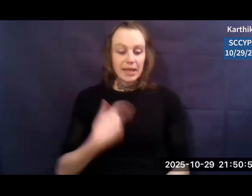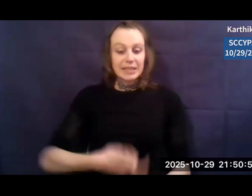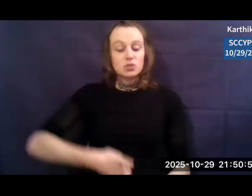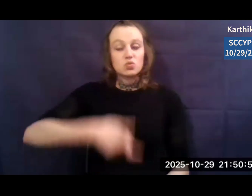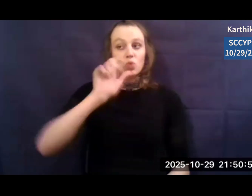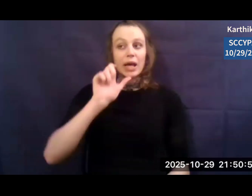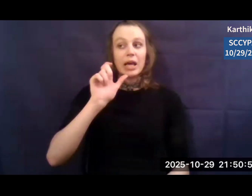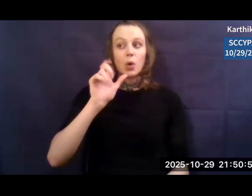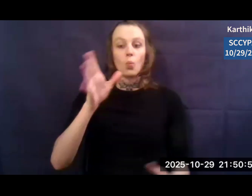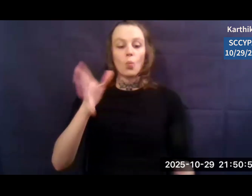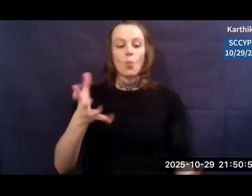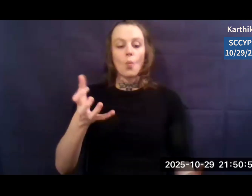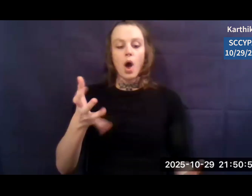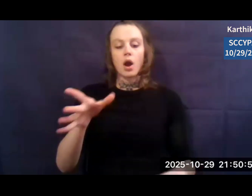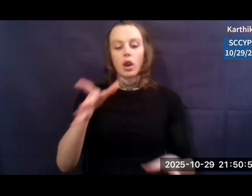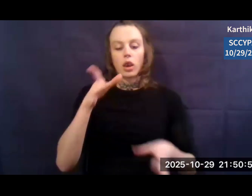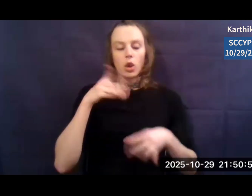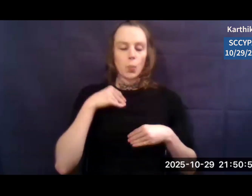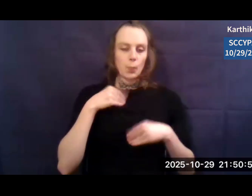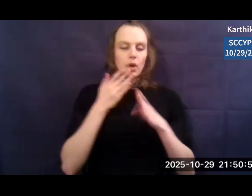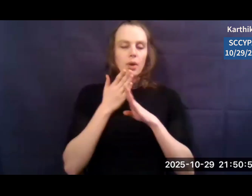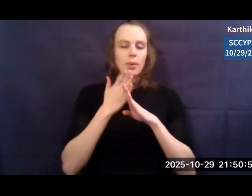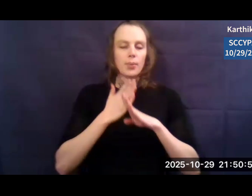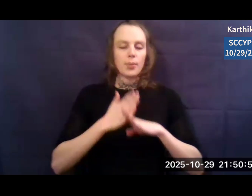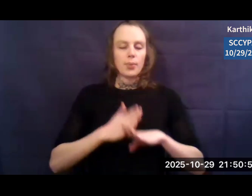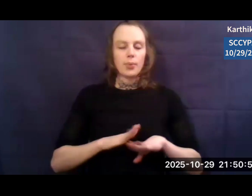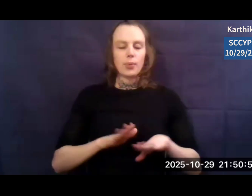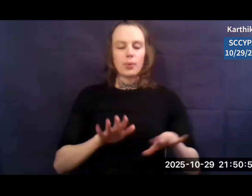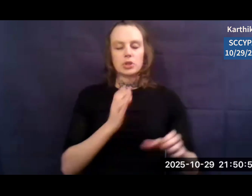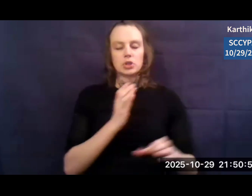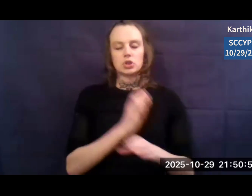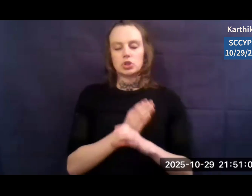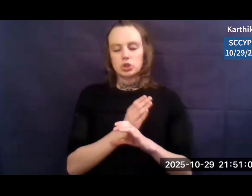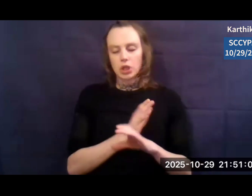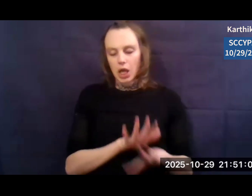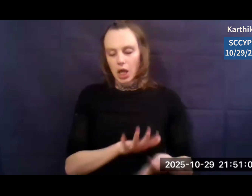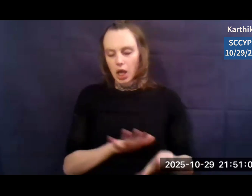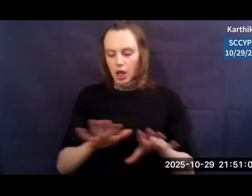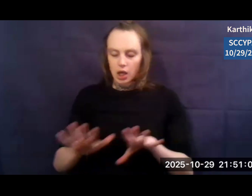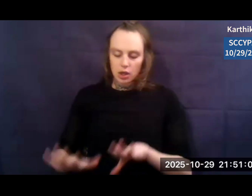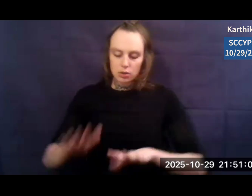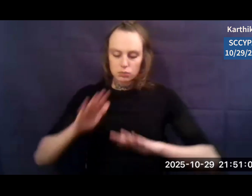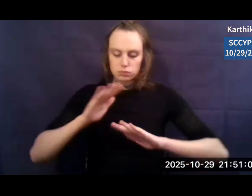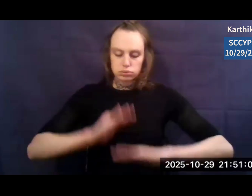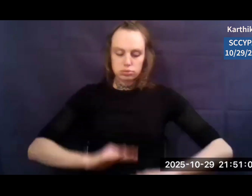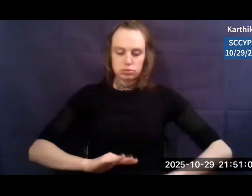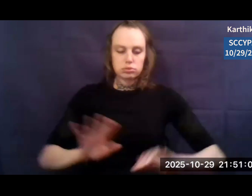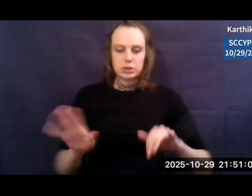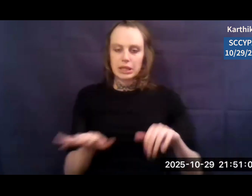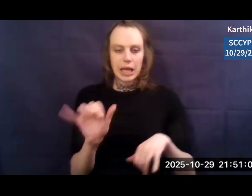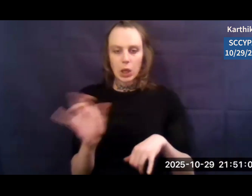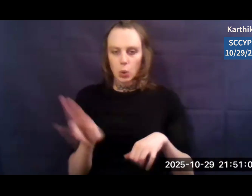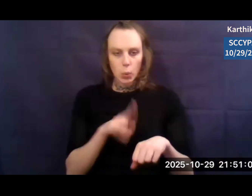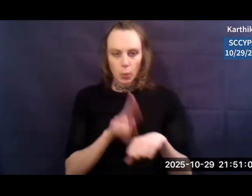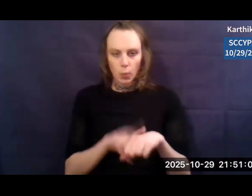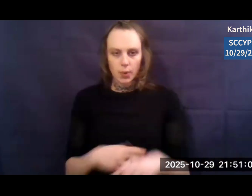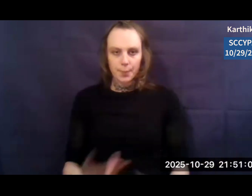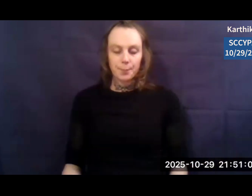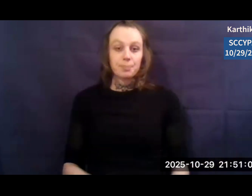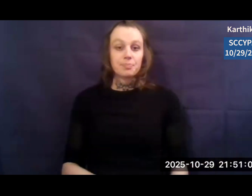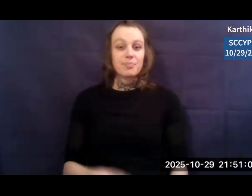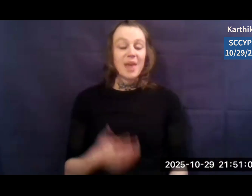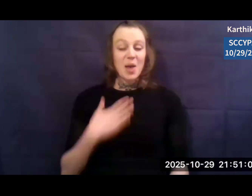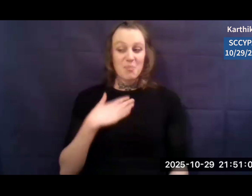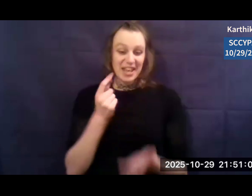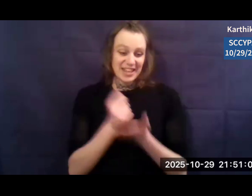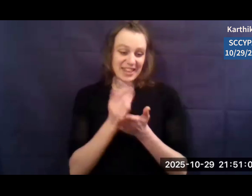that inside of me so that I could chill out and just like be a normal person. It was a vent, and like I've heard